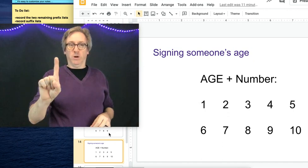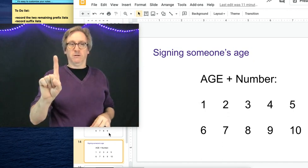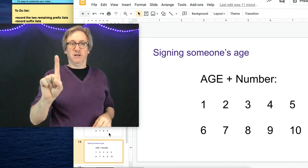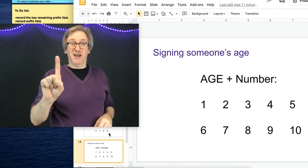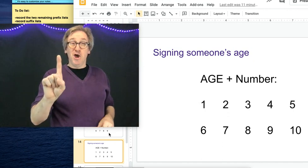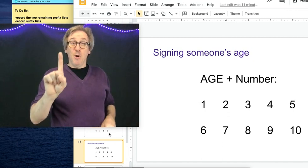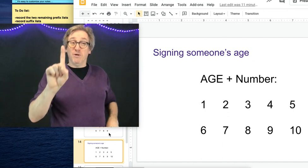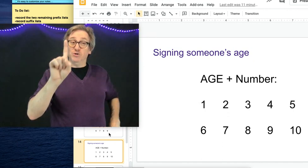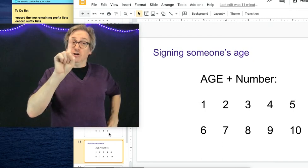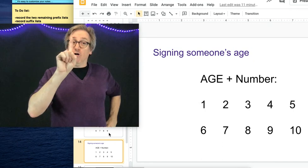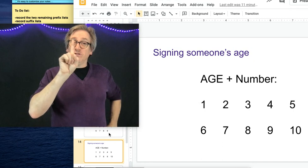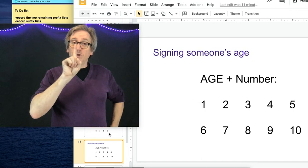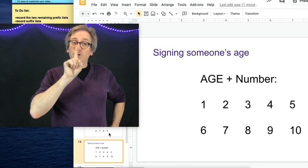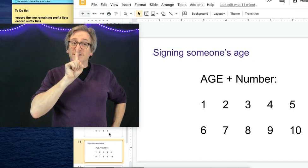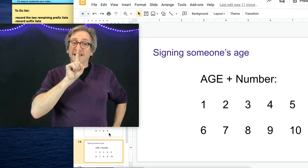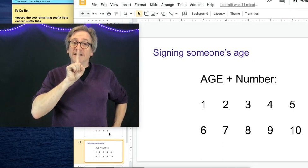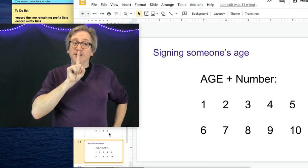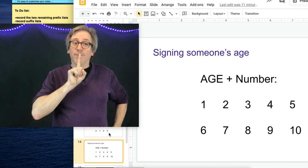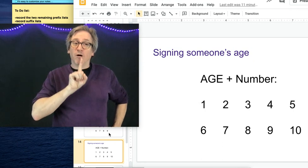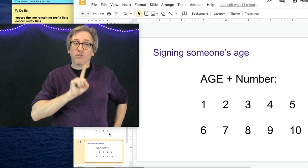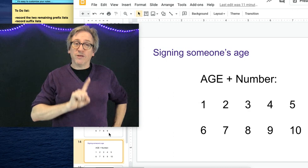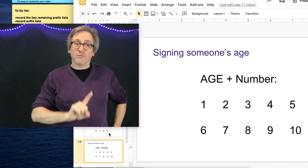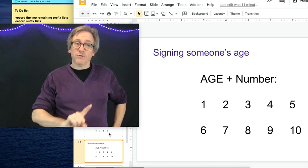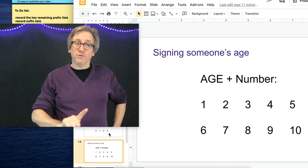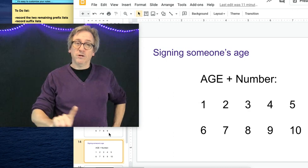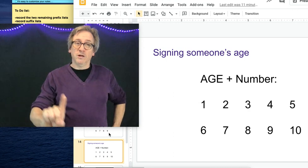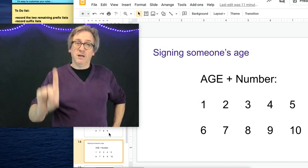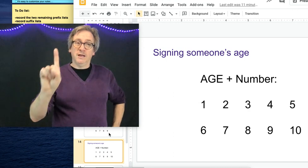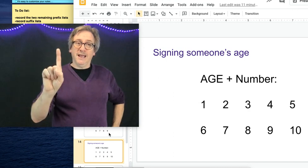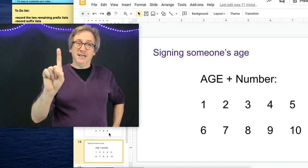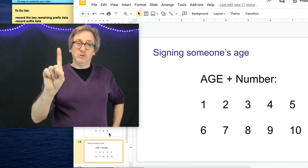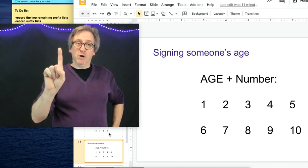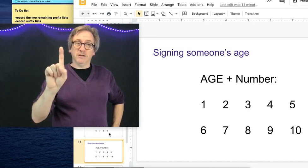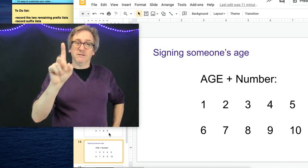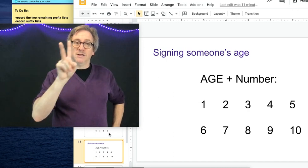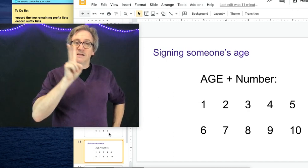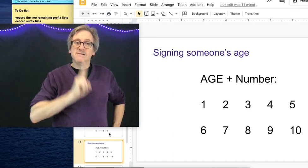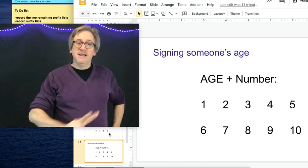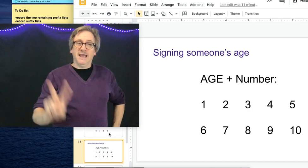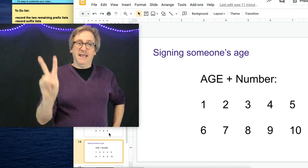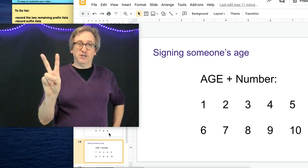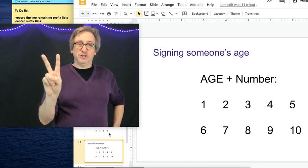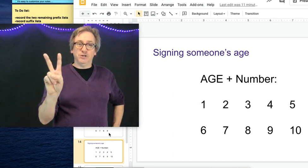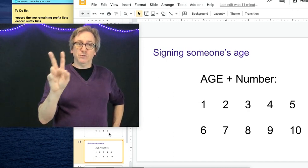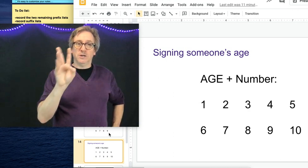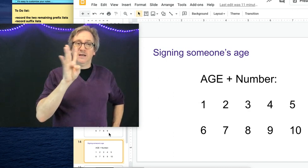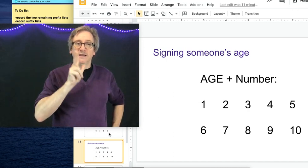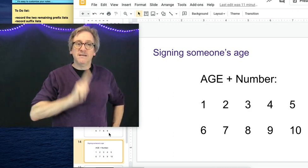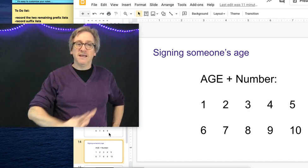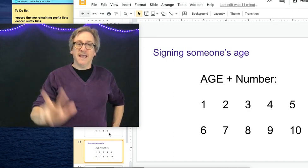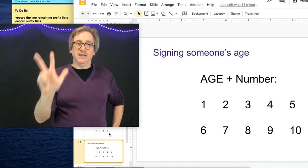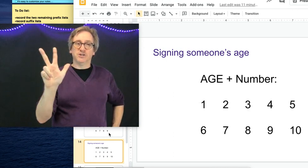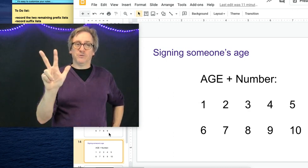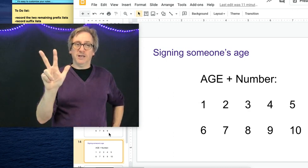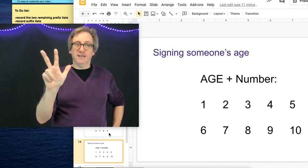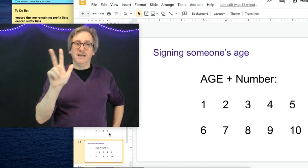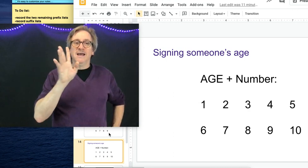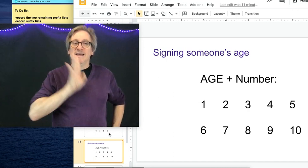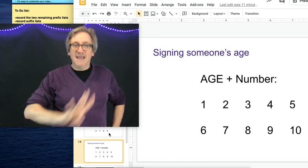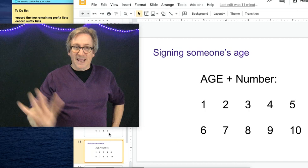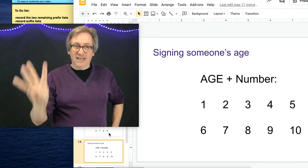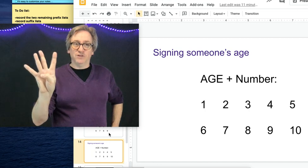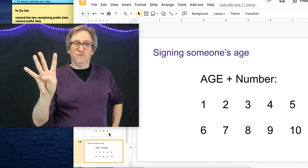age 1. But you can also use the hand shape all the way through. Age 1, age 2, age